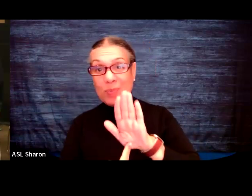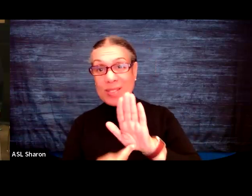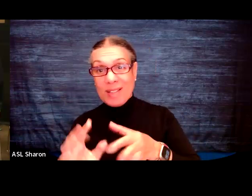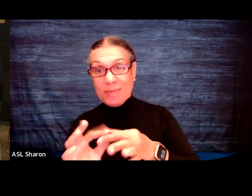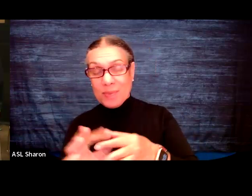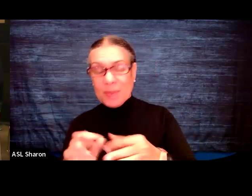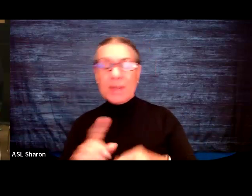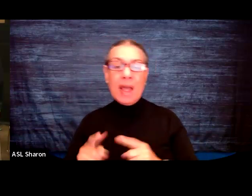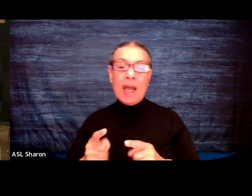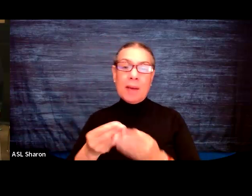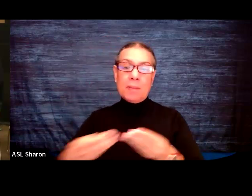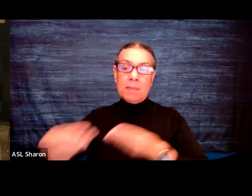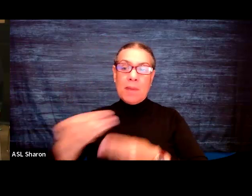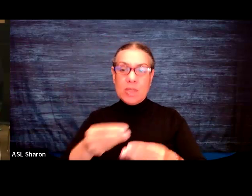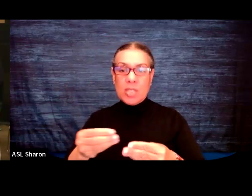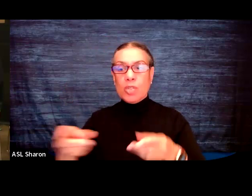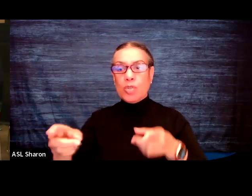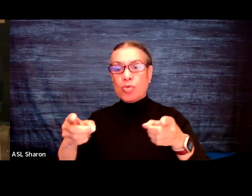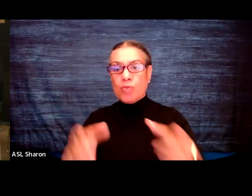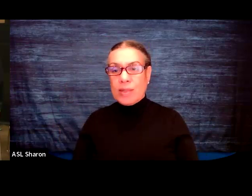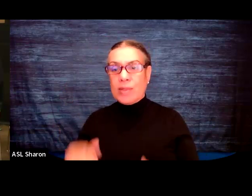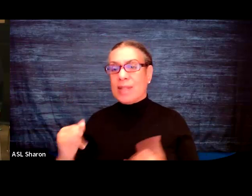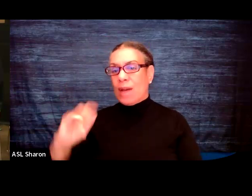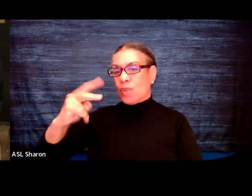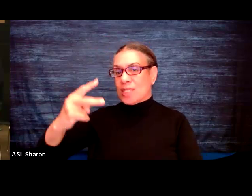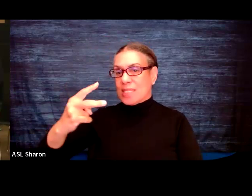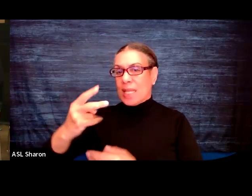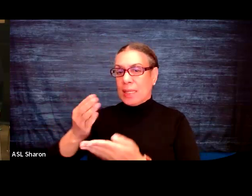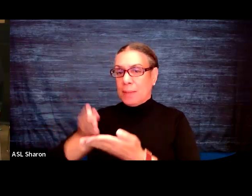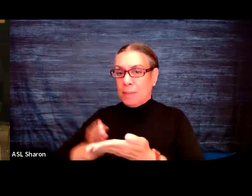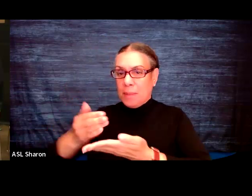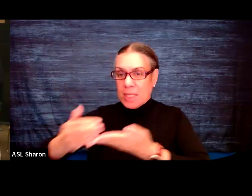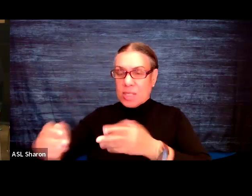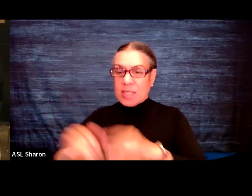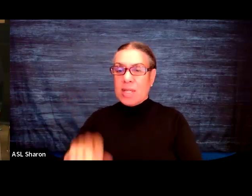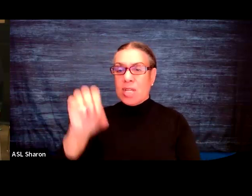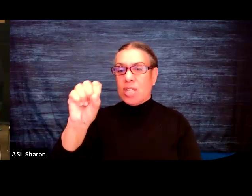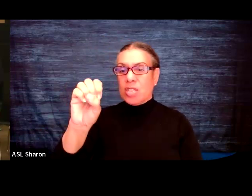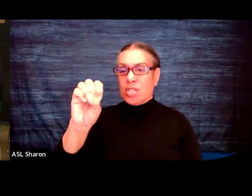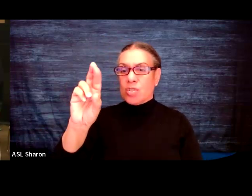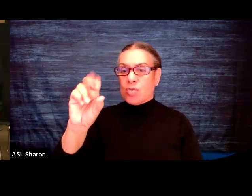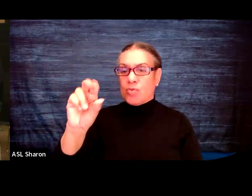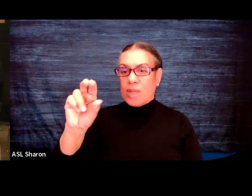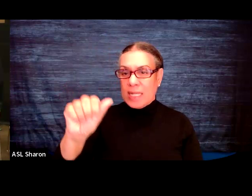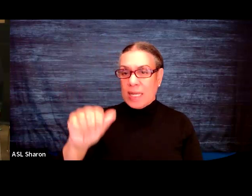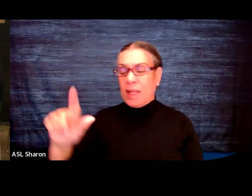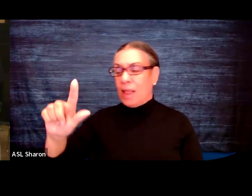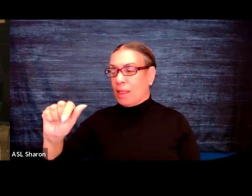Our budget director, Serena LaRock, is now in her second budget season and acting basically like I did in my fourth.